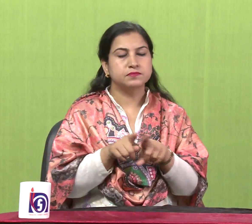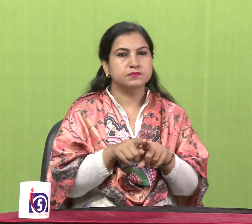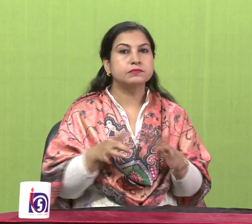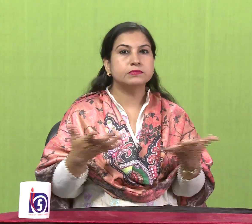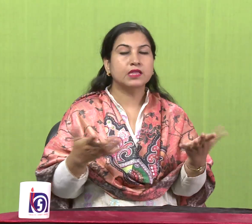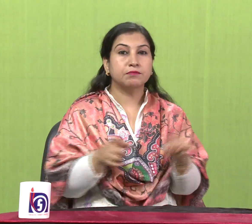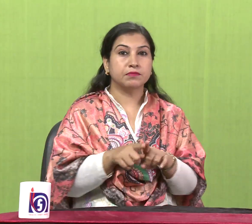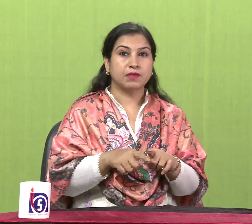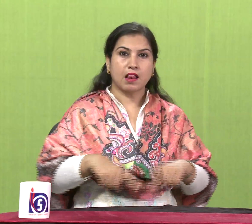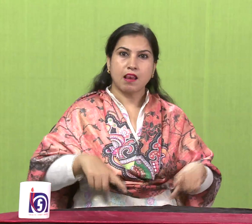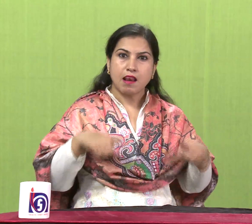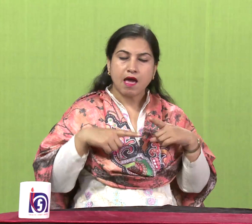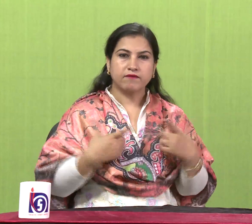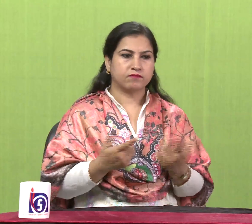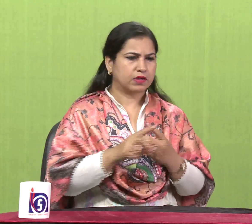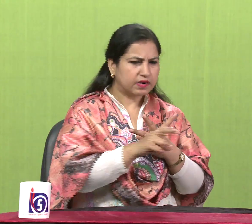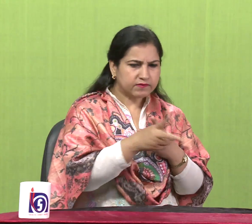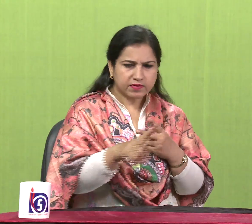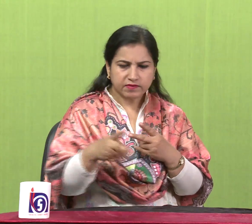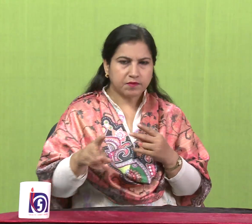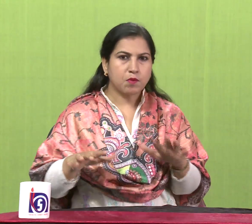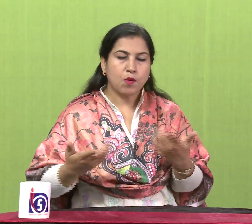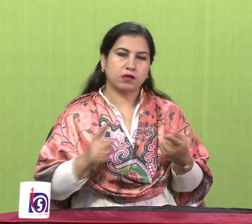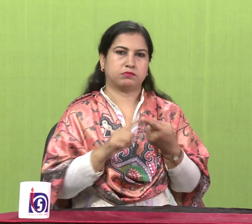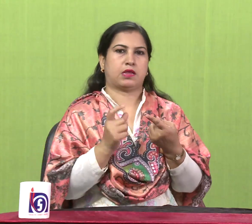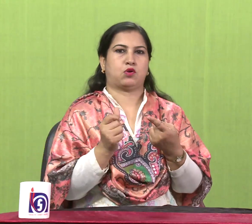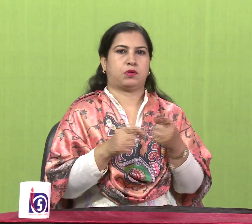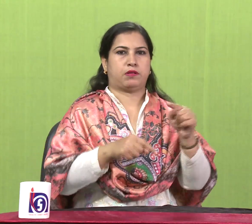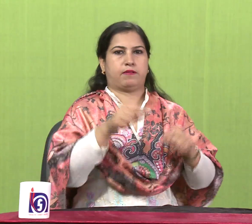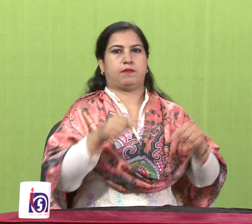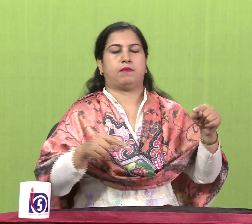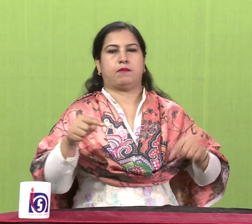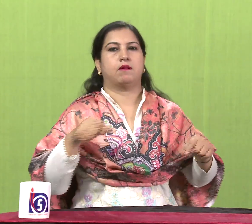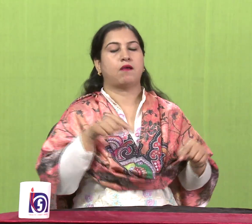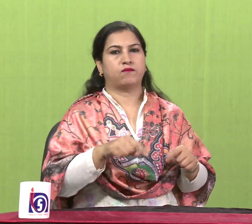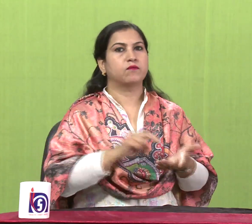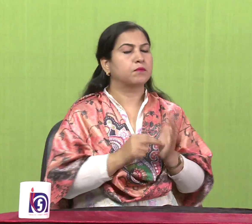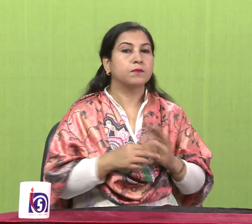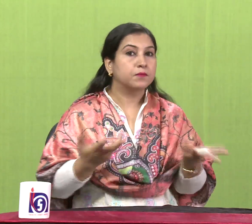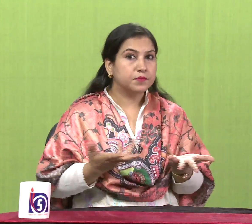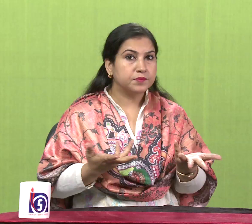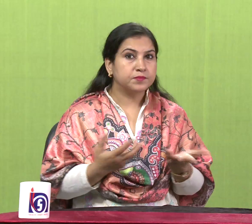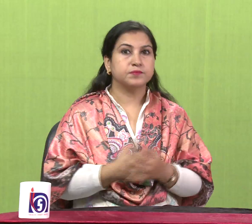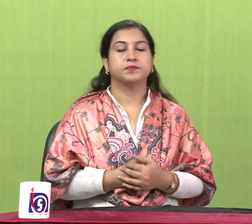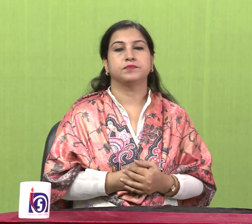like economic inequality, which means that